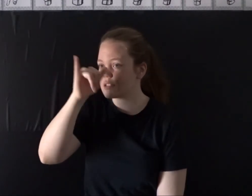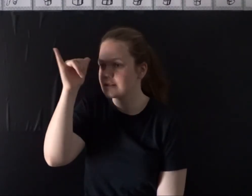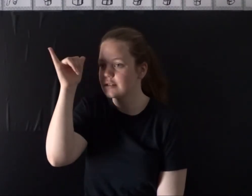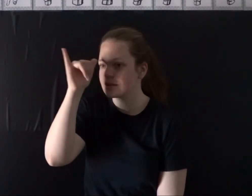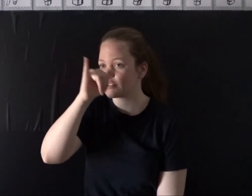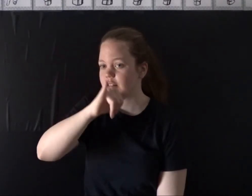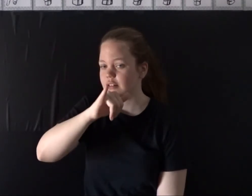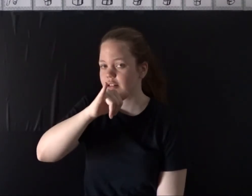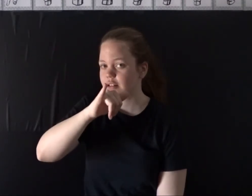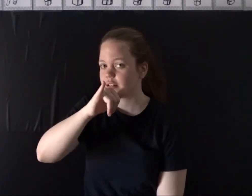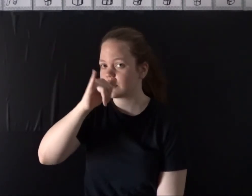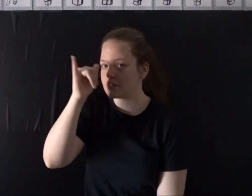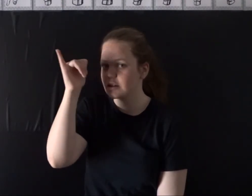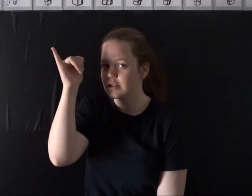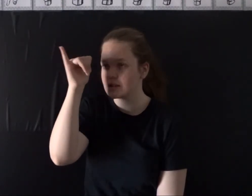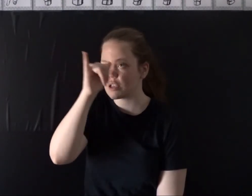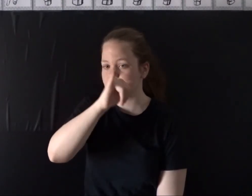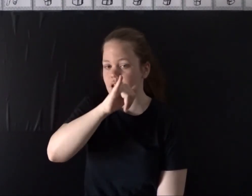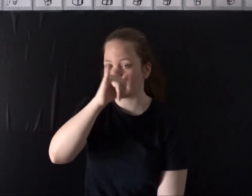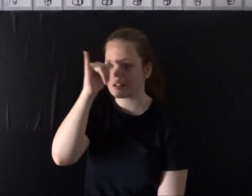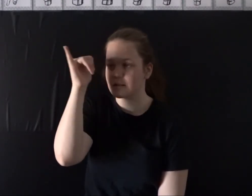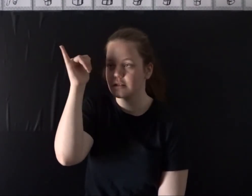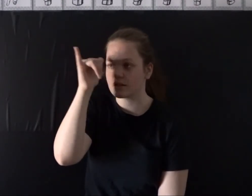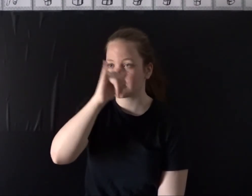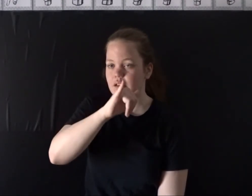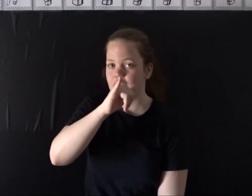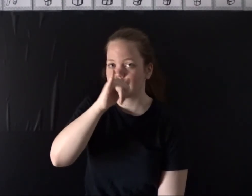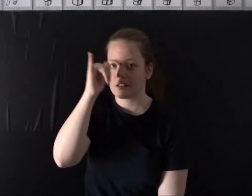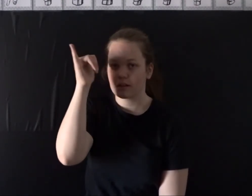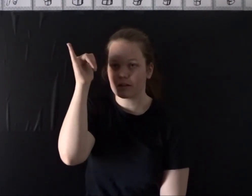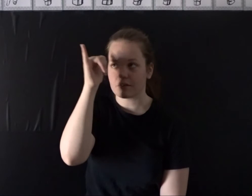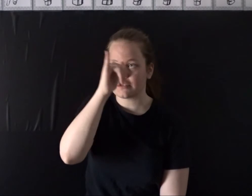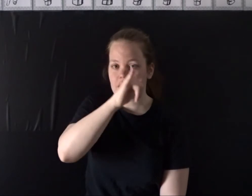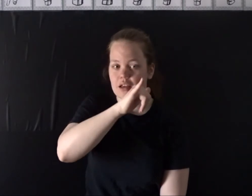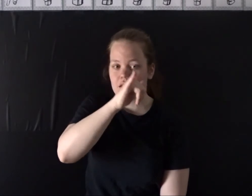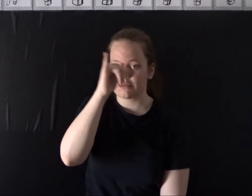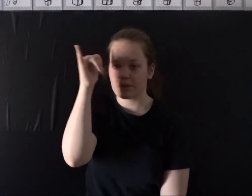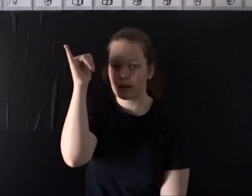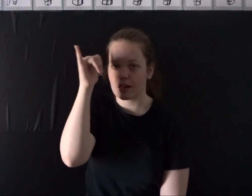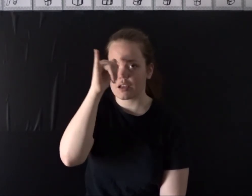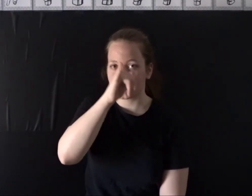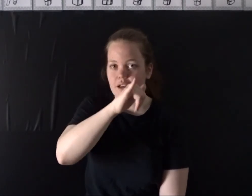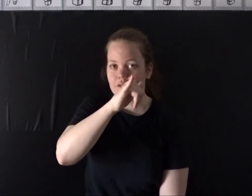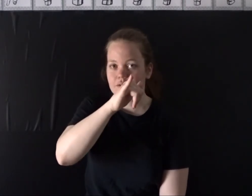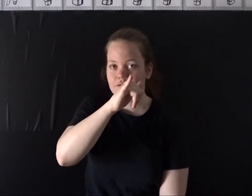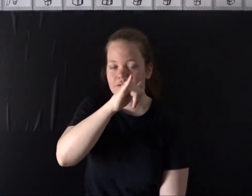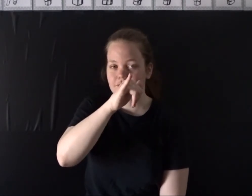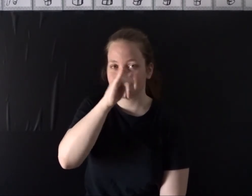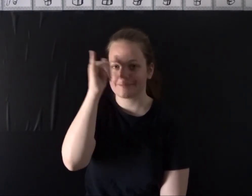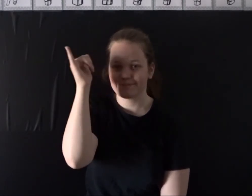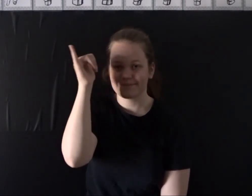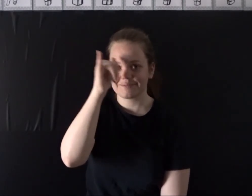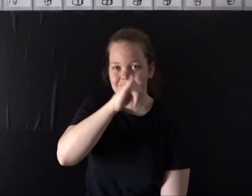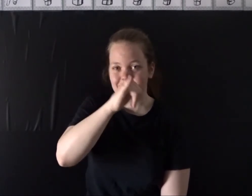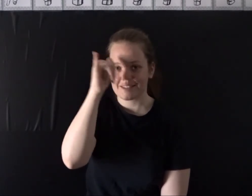face, just like that. So down, back, and down.